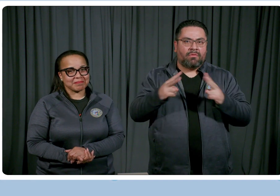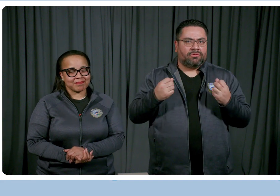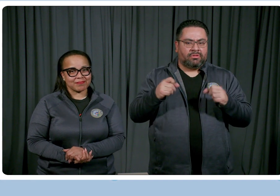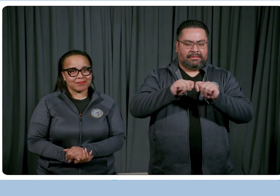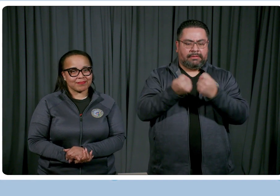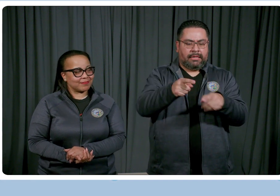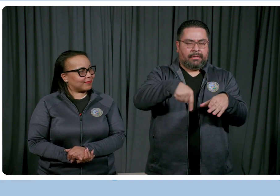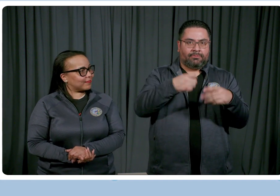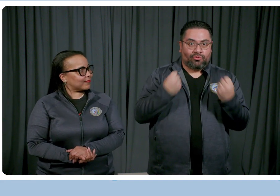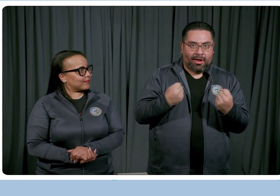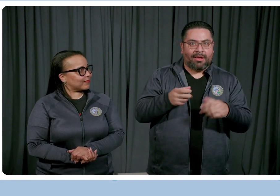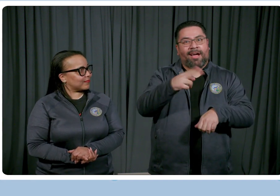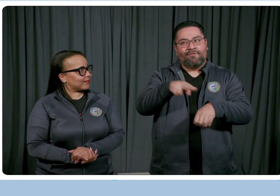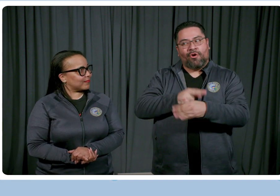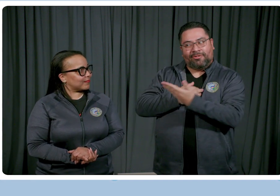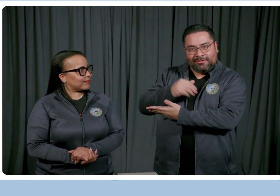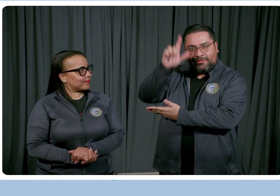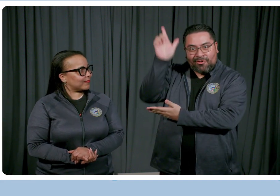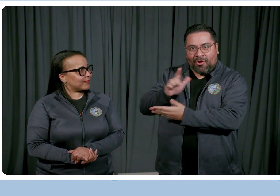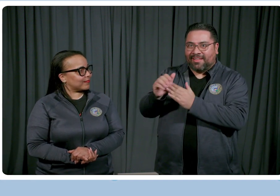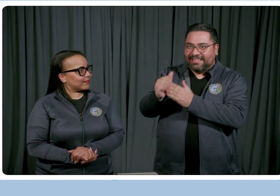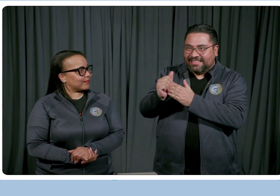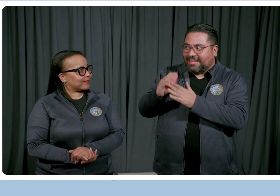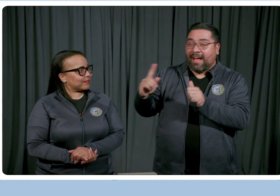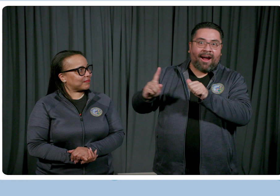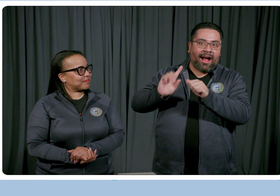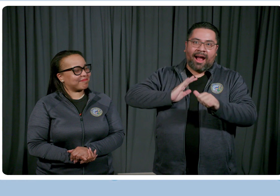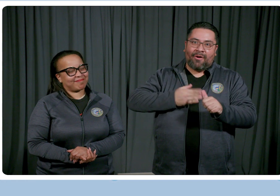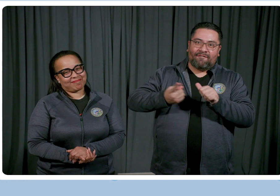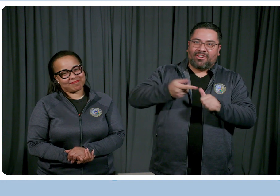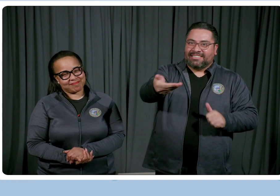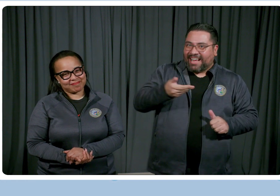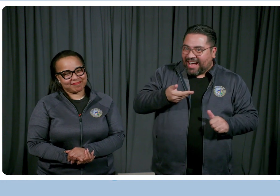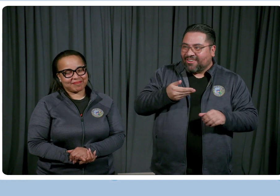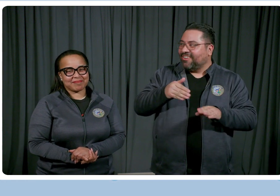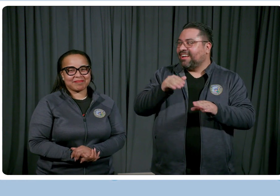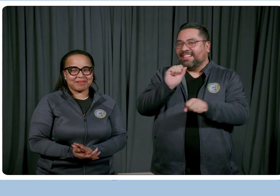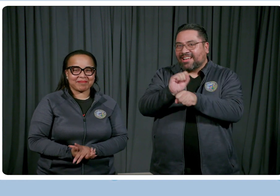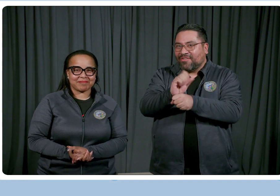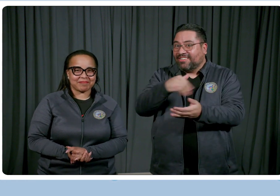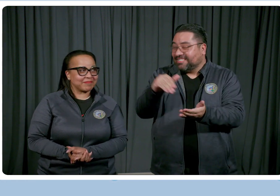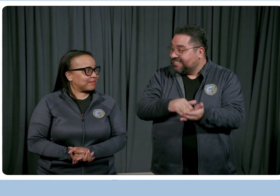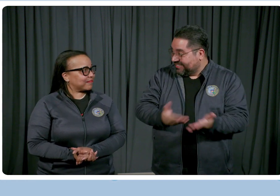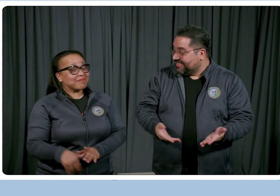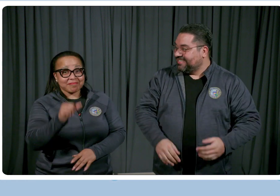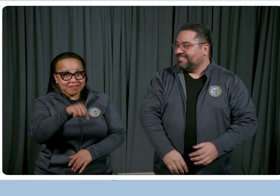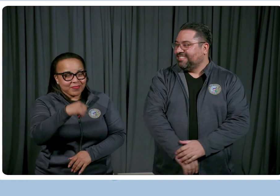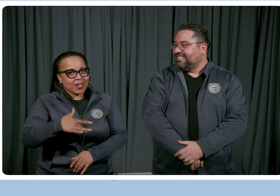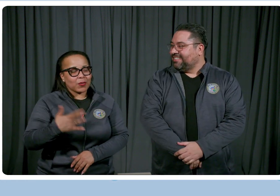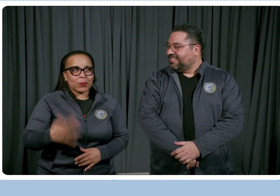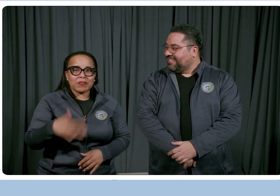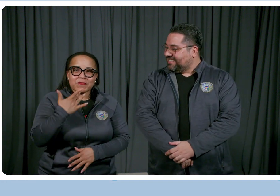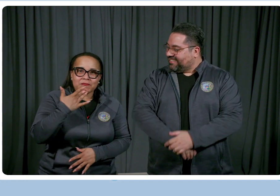have a very strong team. Lauren, of course, leads that team and was our first hire at the Career Center. Yes, I